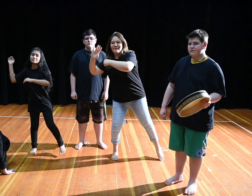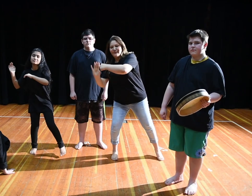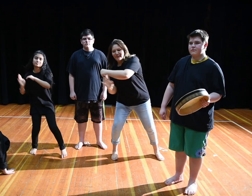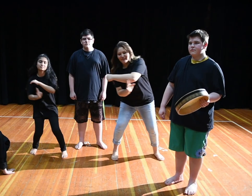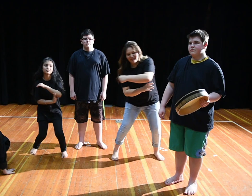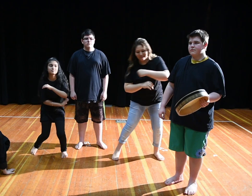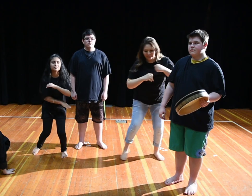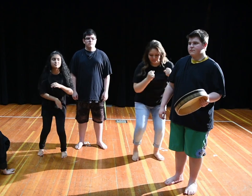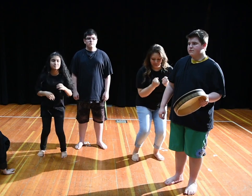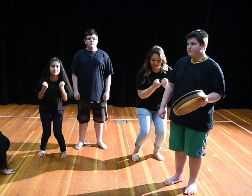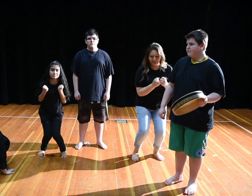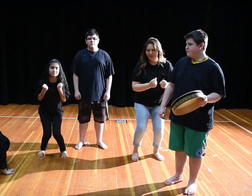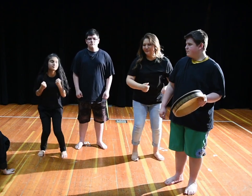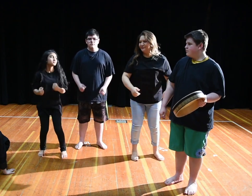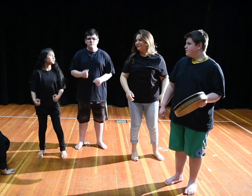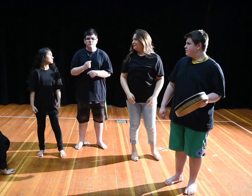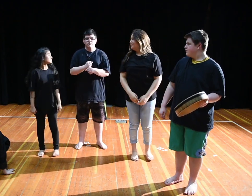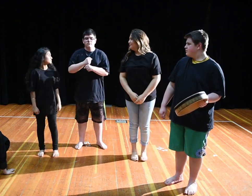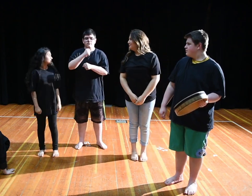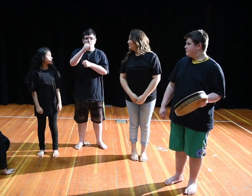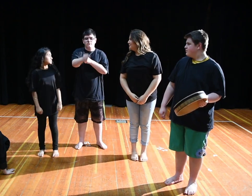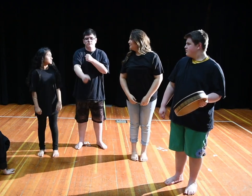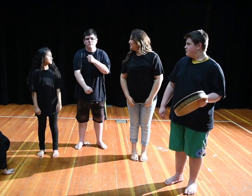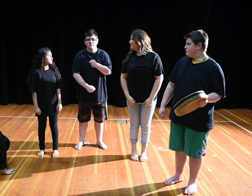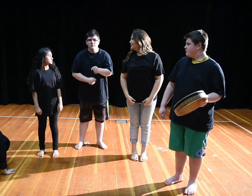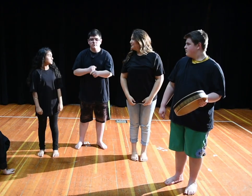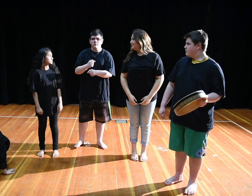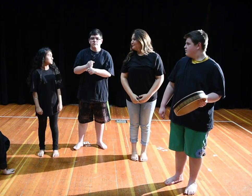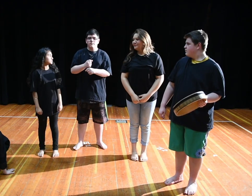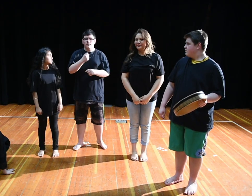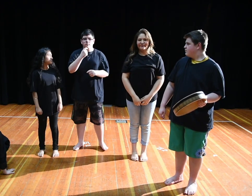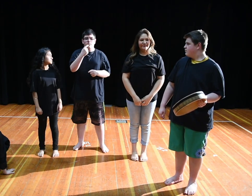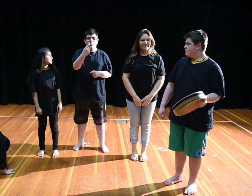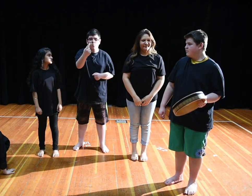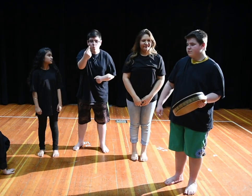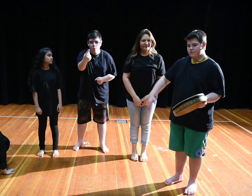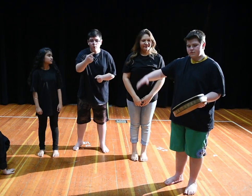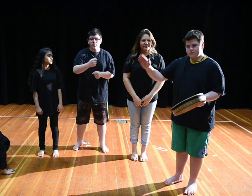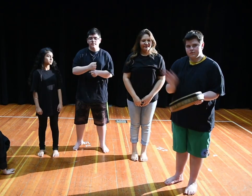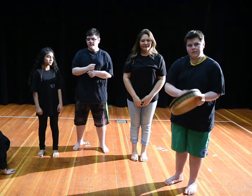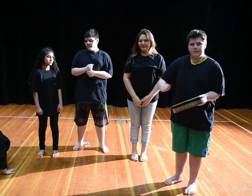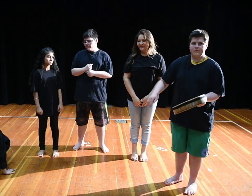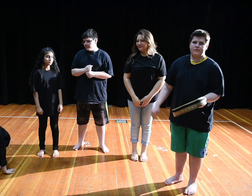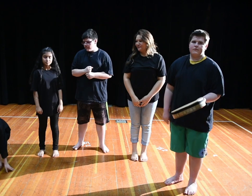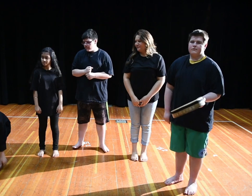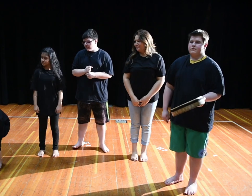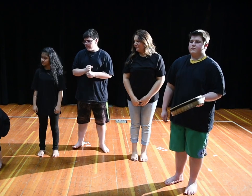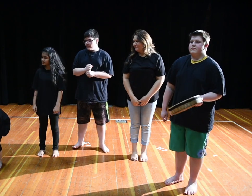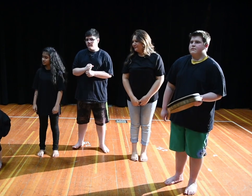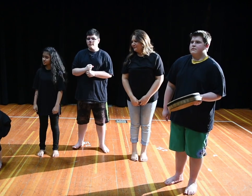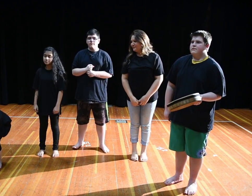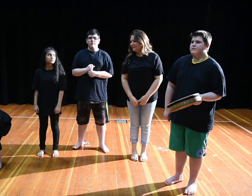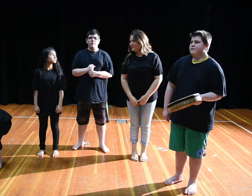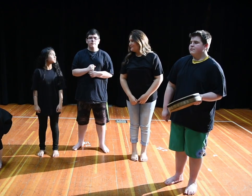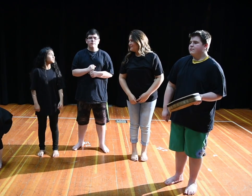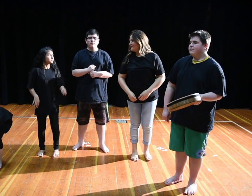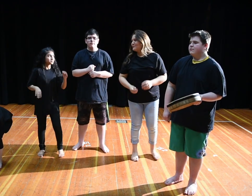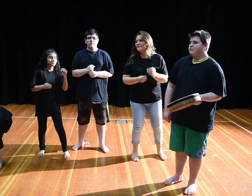The students here, Tom, are teenagers, really. They're people who have been significantly language